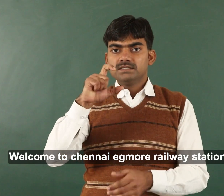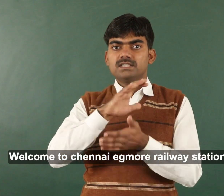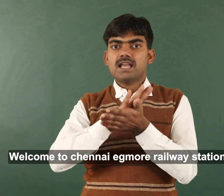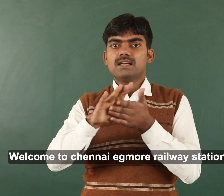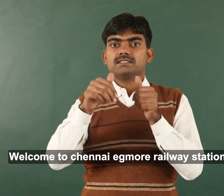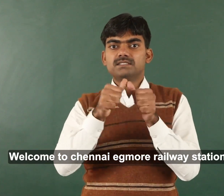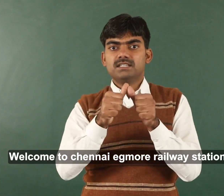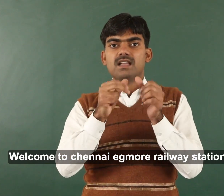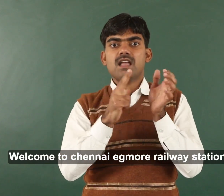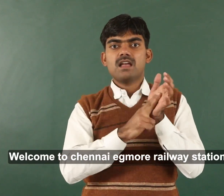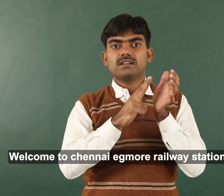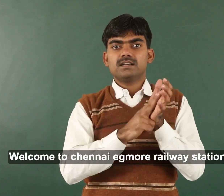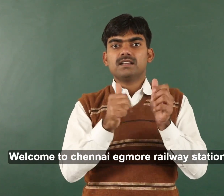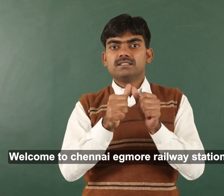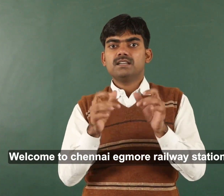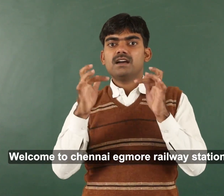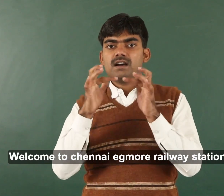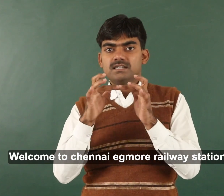Welcome to Chennai Egmore Railway Station.